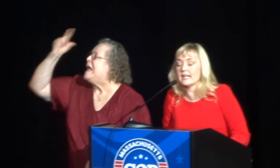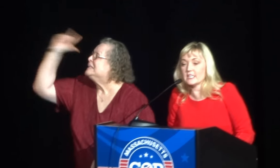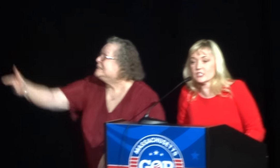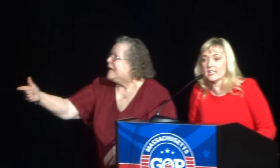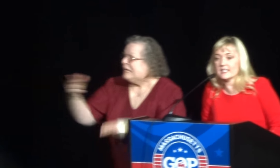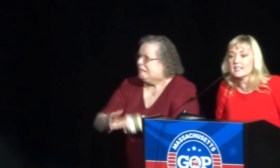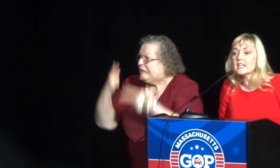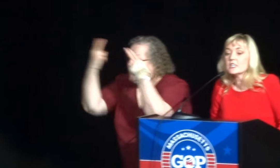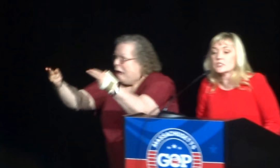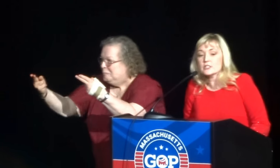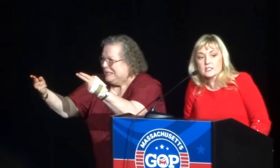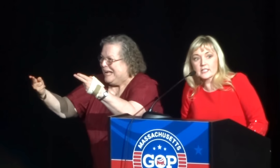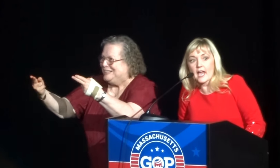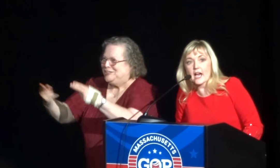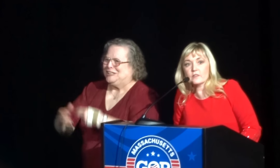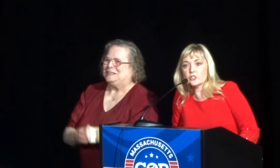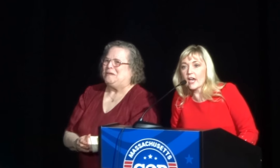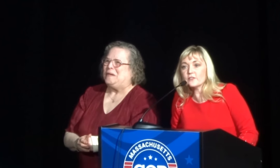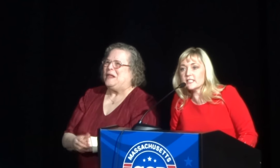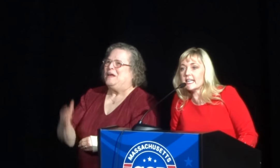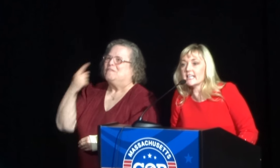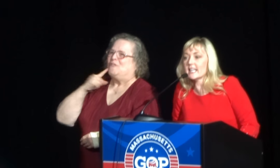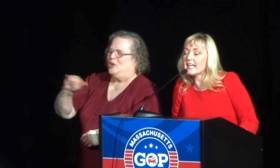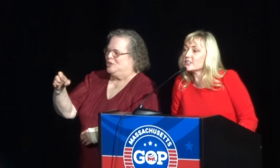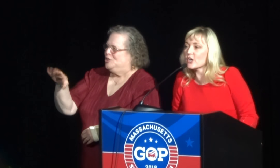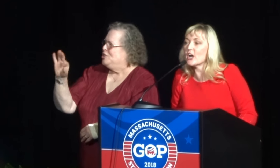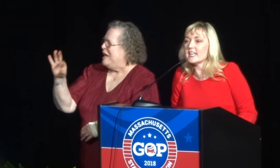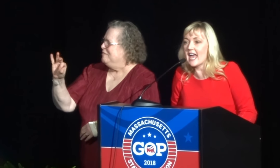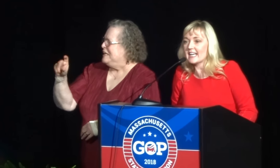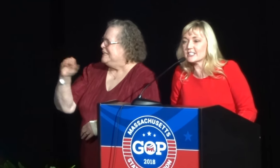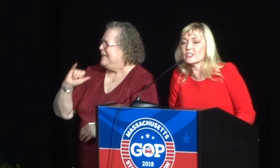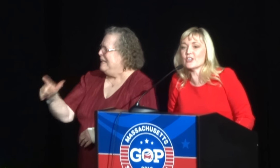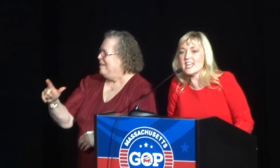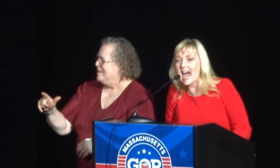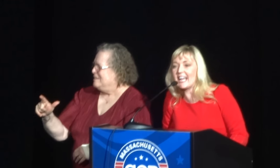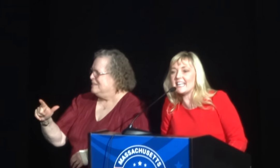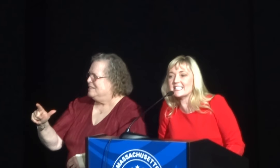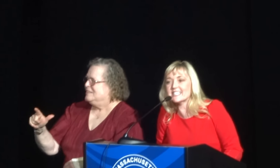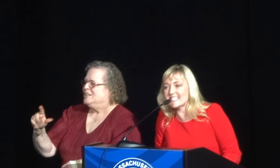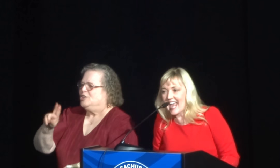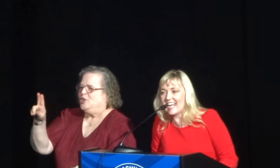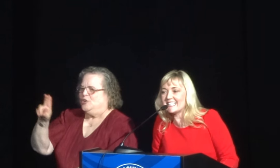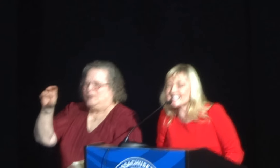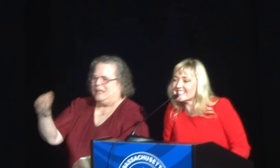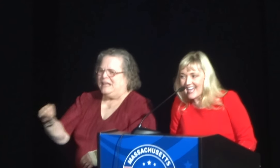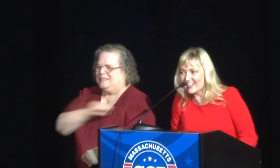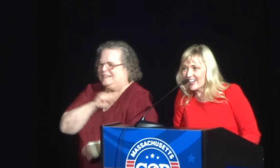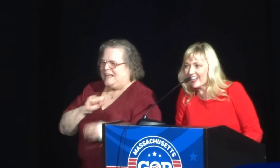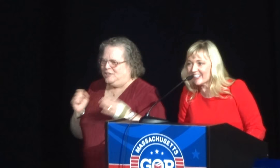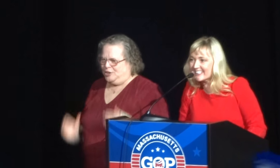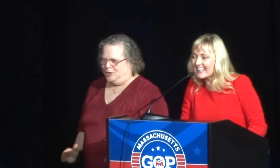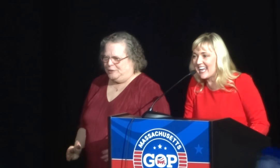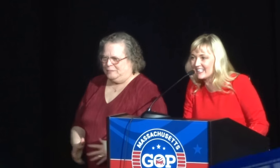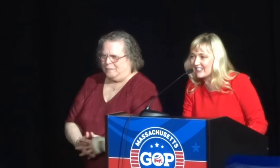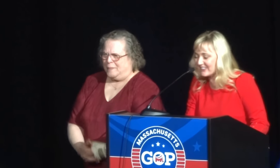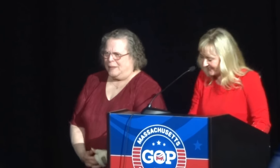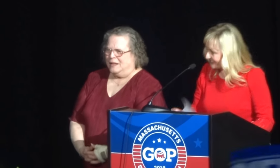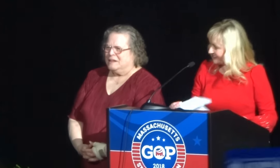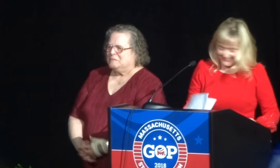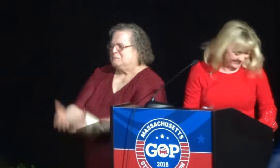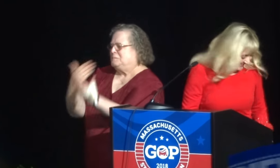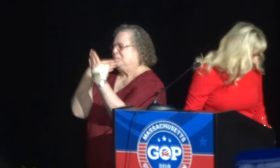the nomination to have Jeff Fields as your next United States